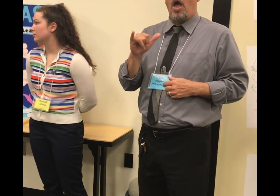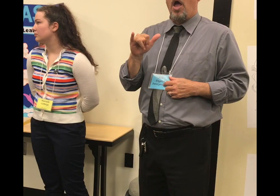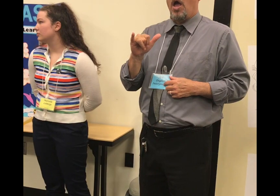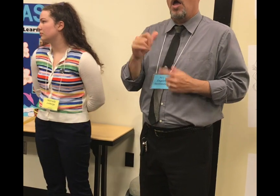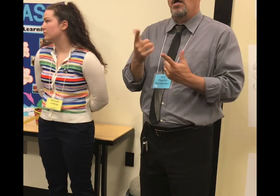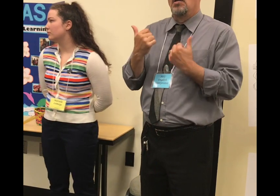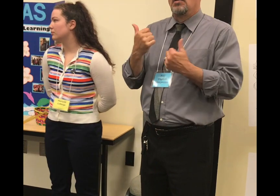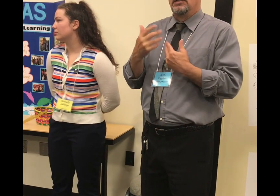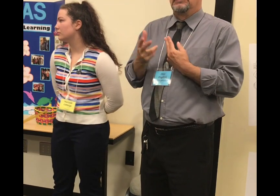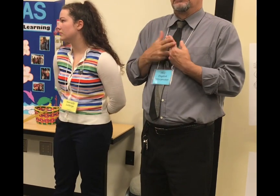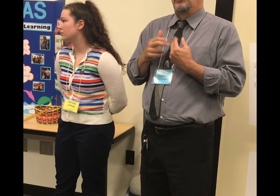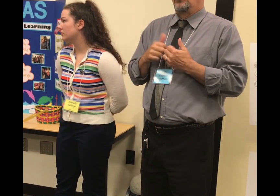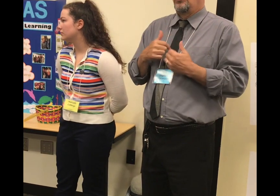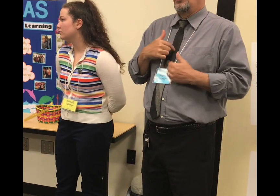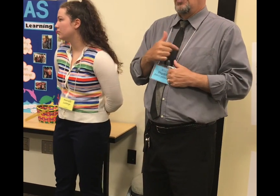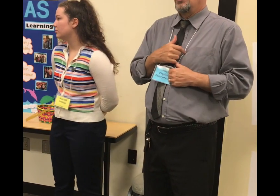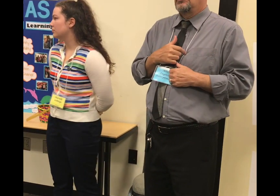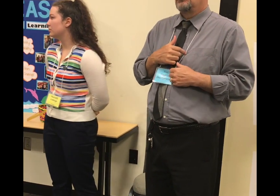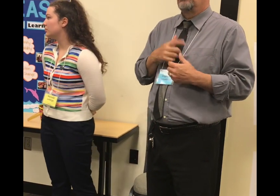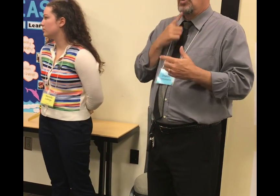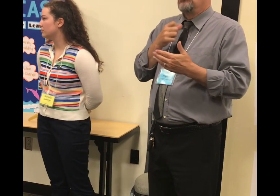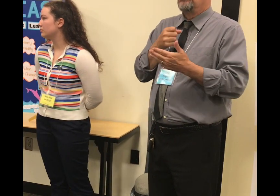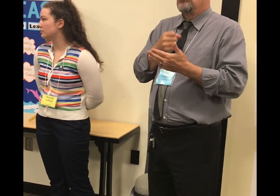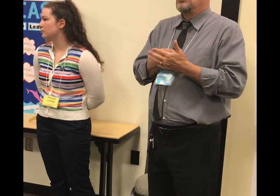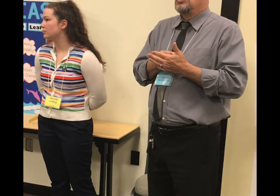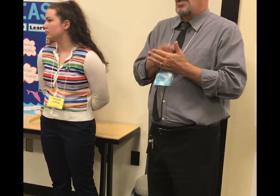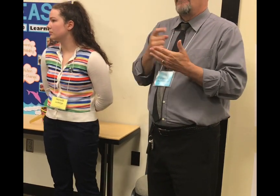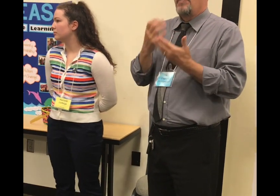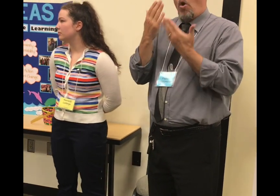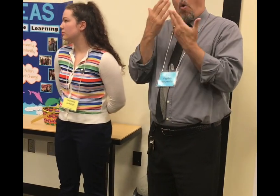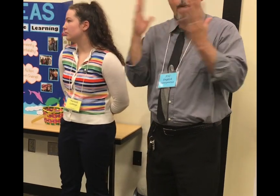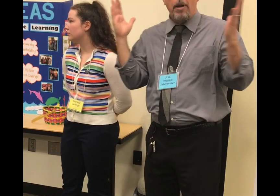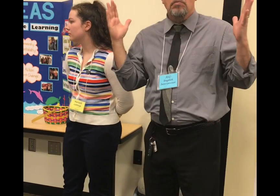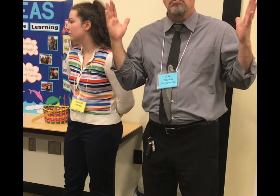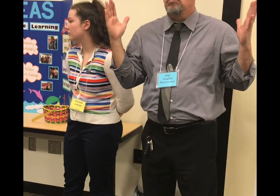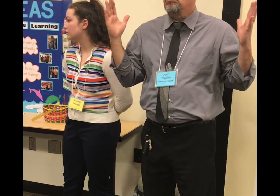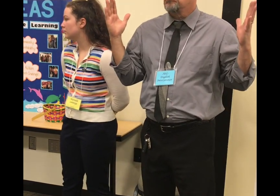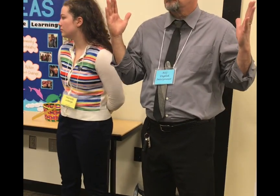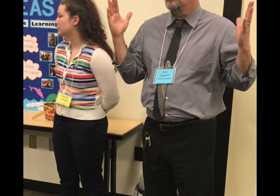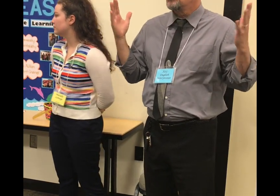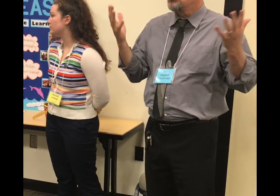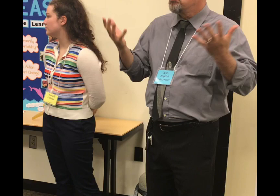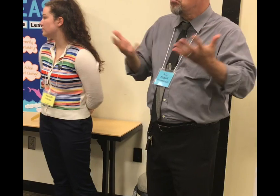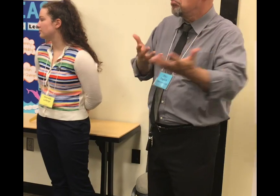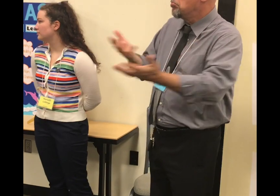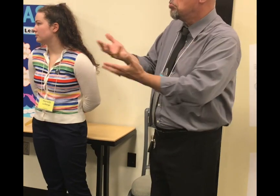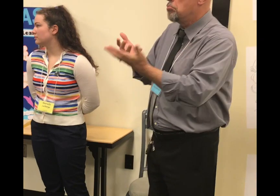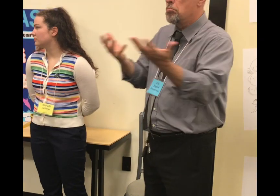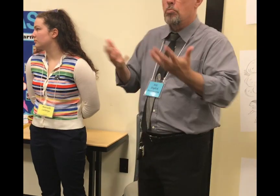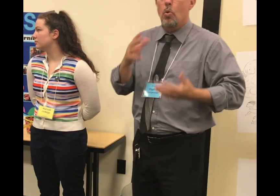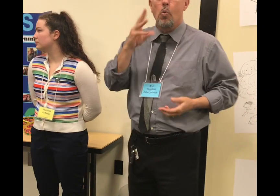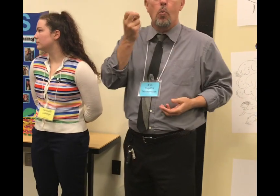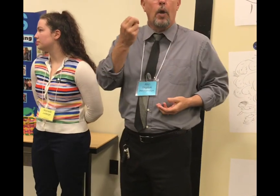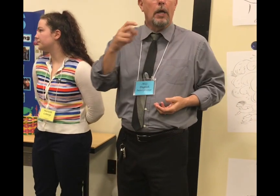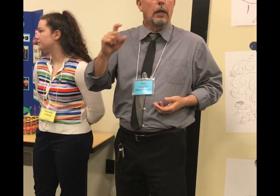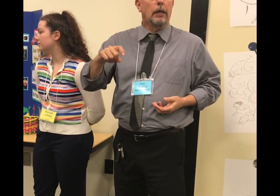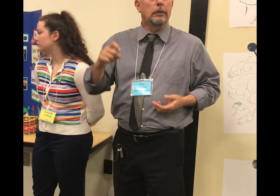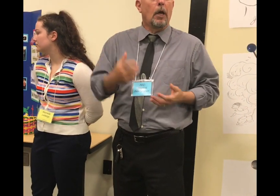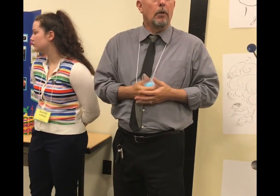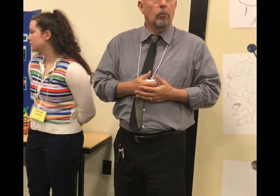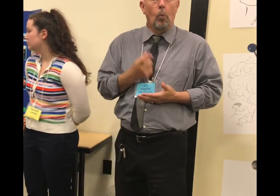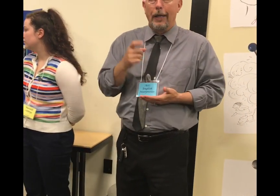progress with us throughout the rest of our experience at Cornerstone, and being open and facilitating communication when it was needed, and serving